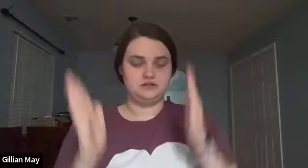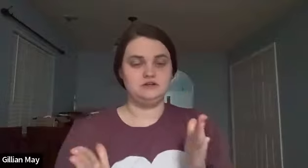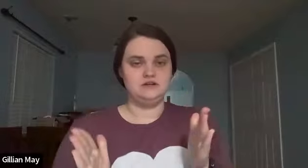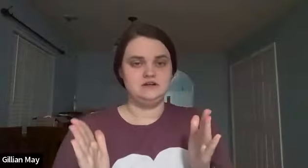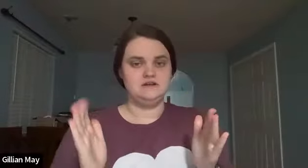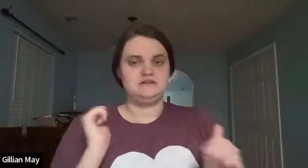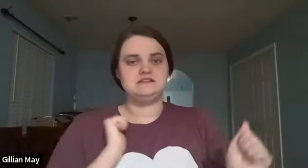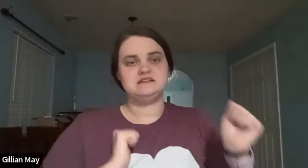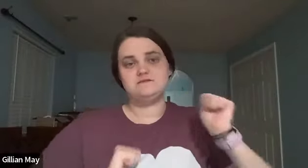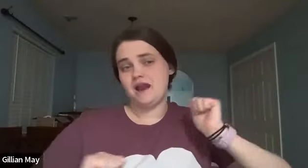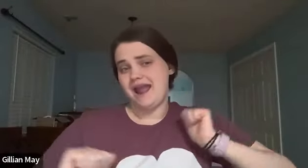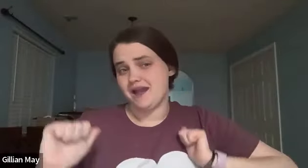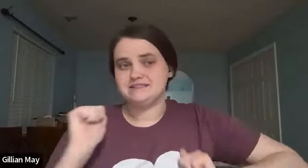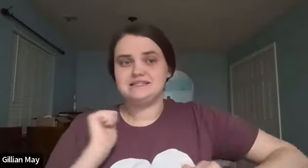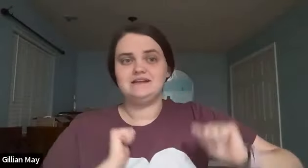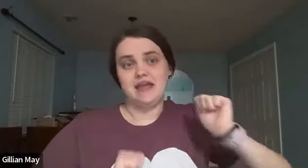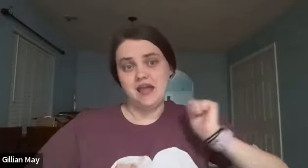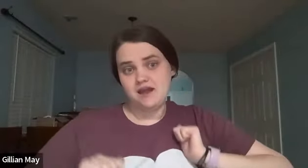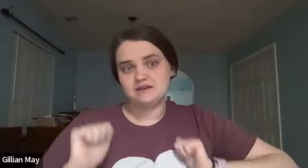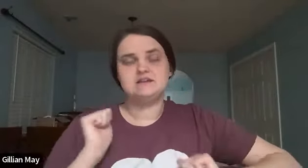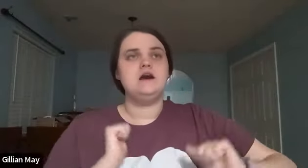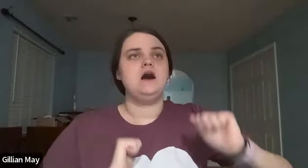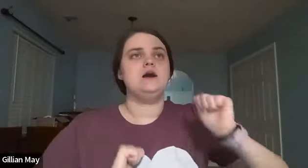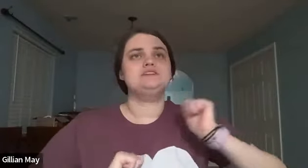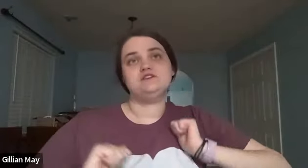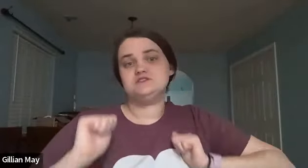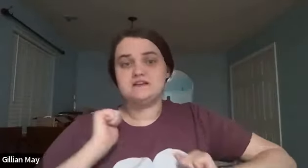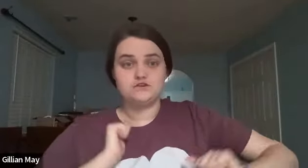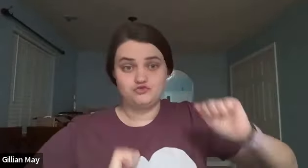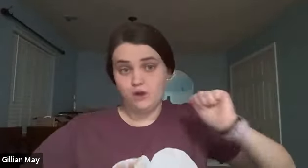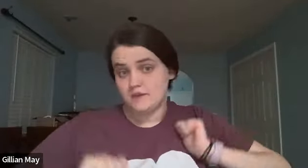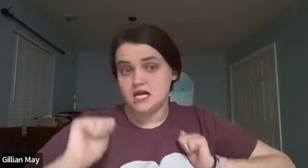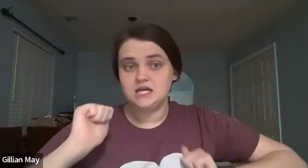actor. This is the sign for acting, like act. This is also the sign for drama.